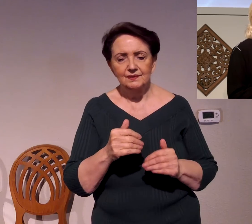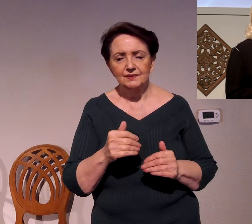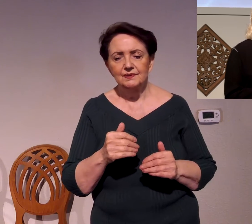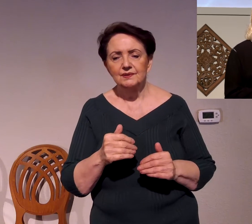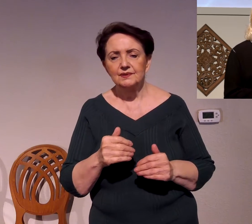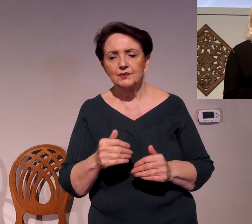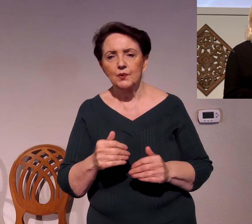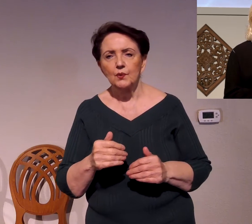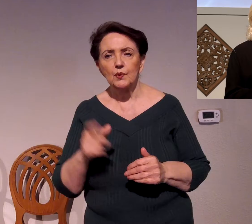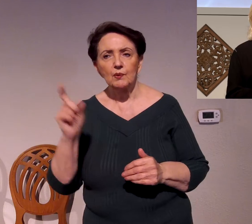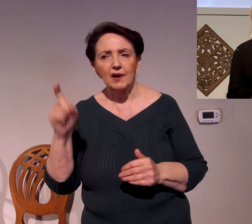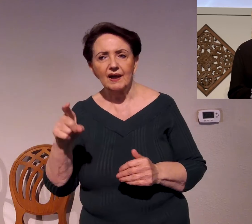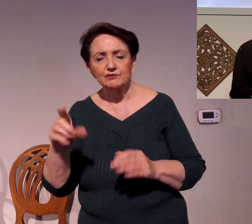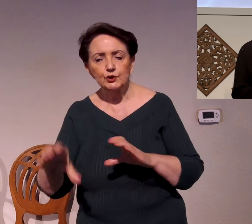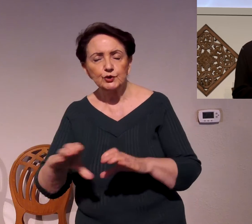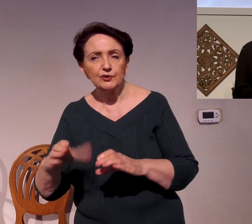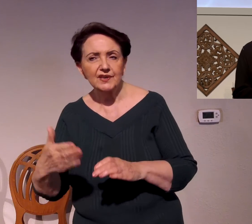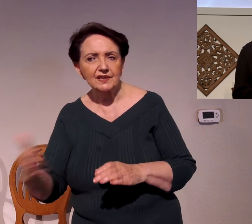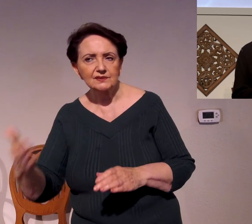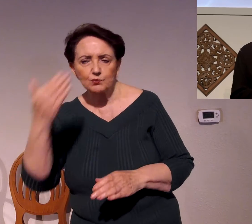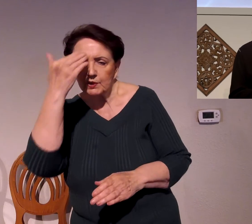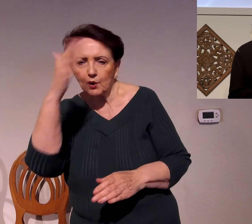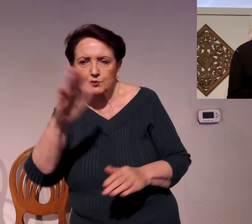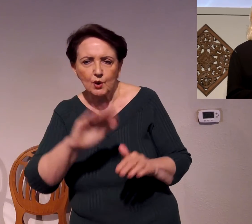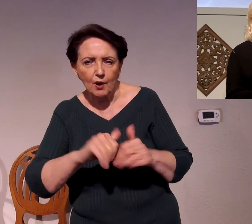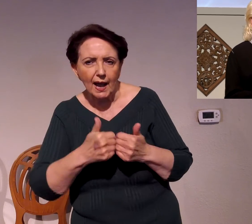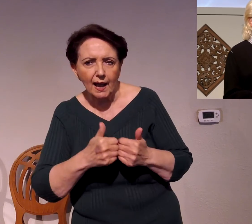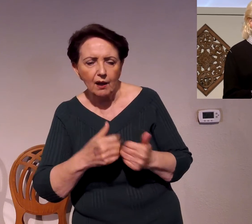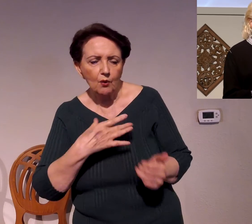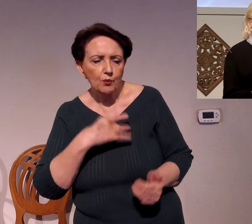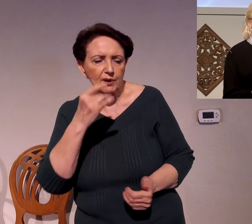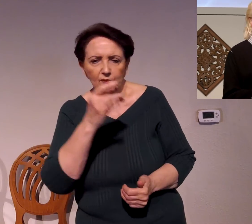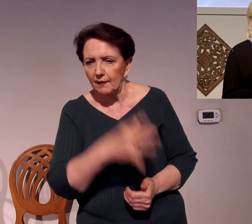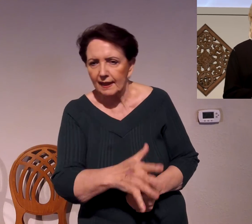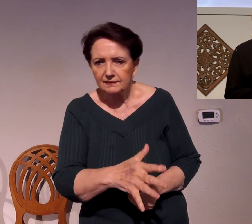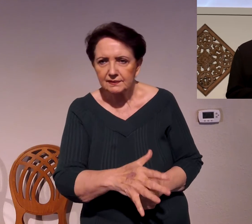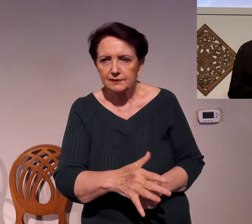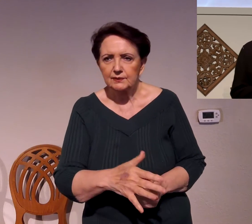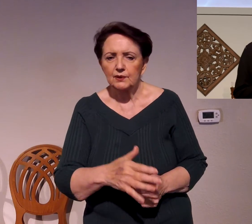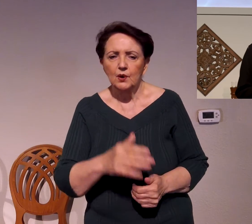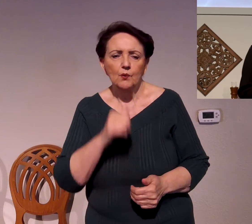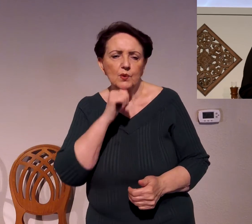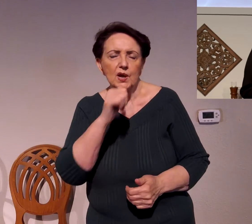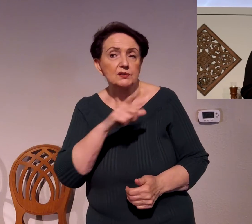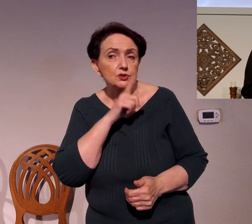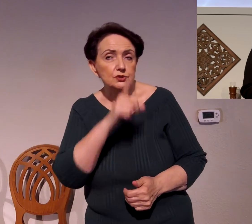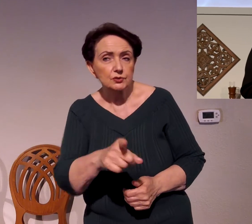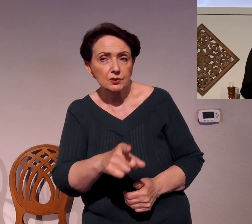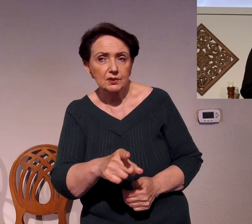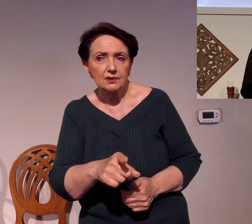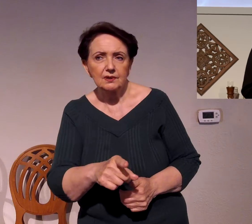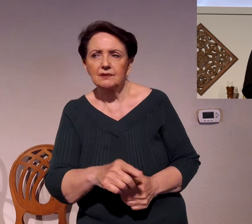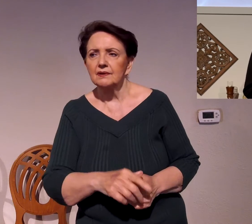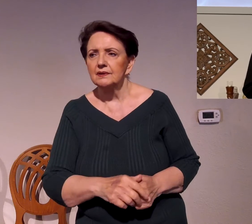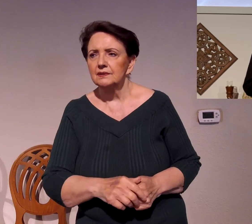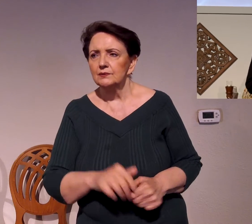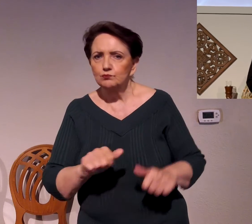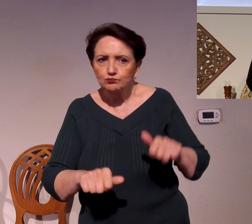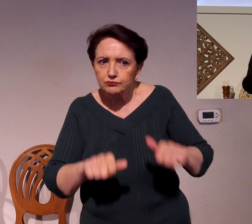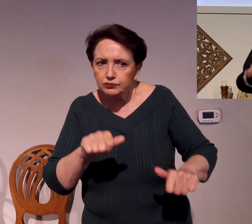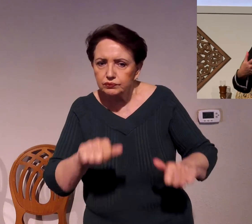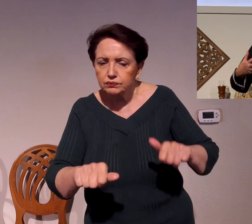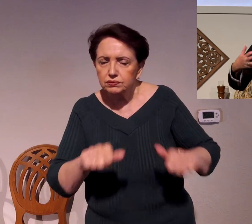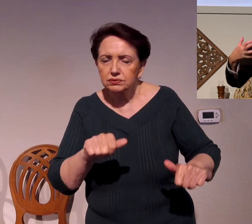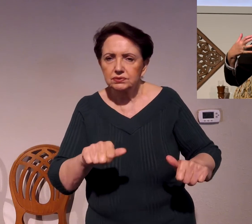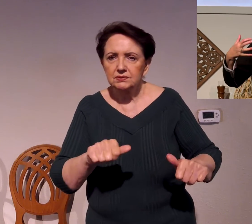that we don't know how to do, that we don't like to do, that we are uncertain about, and it's going to take us into